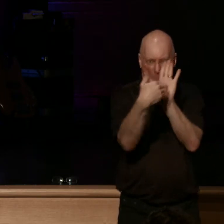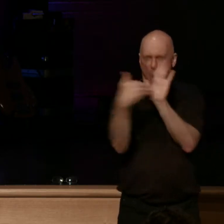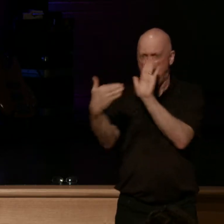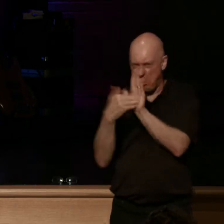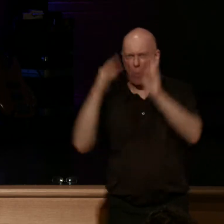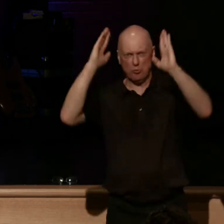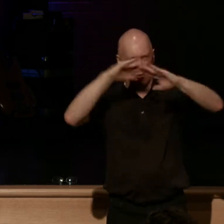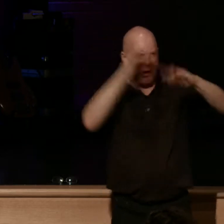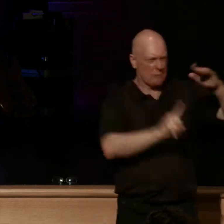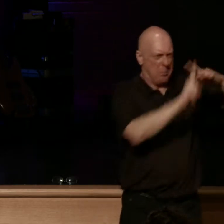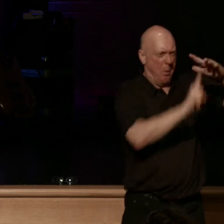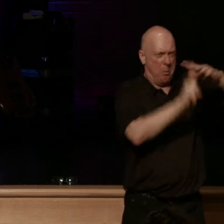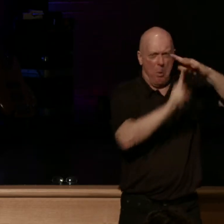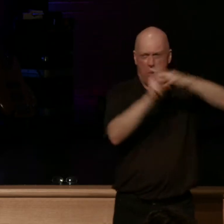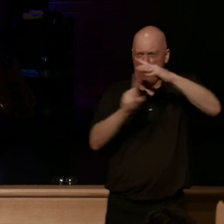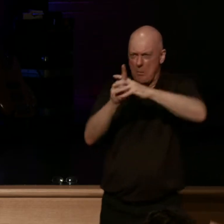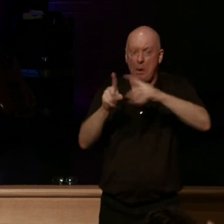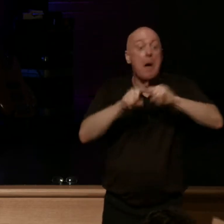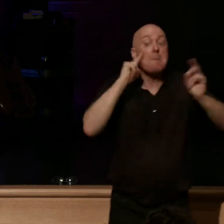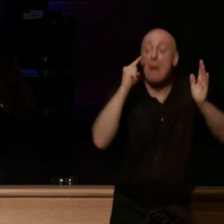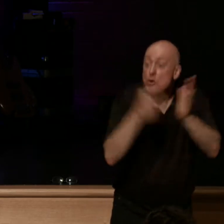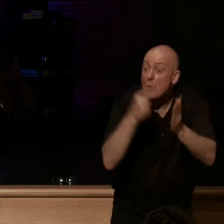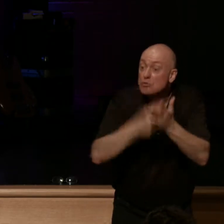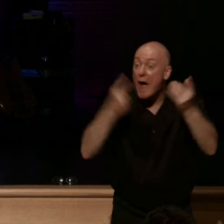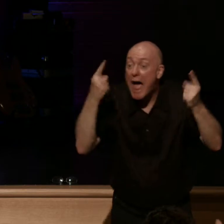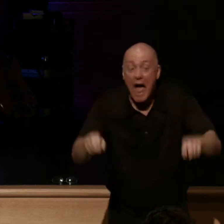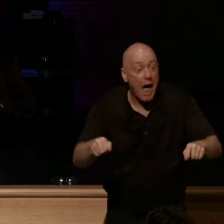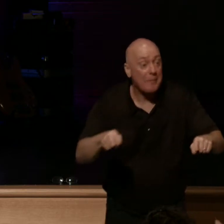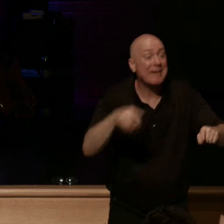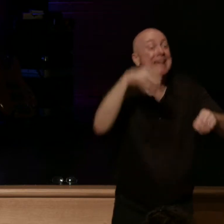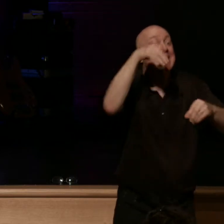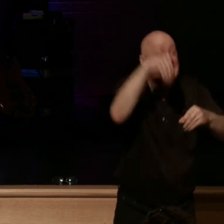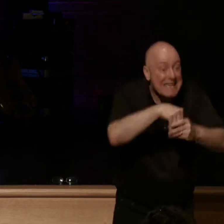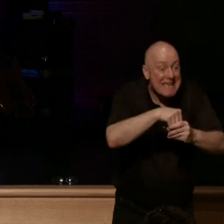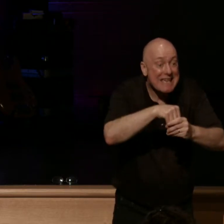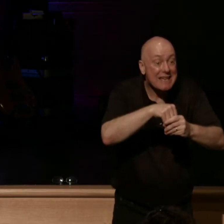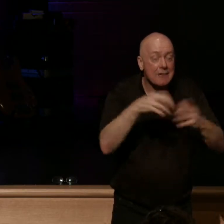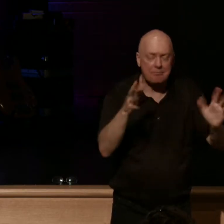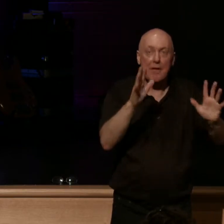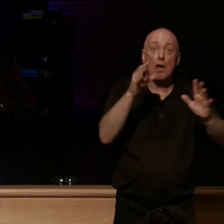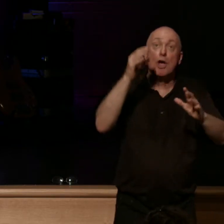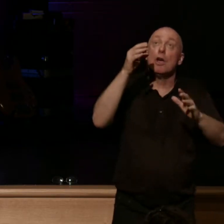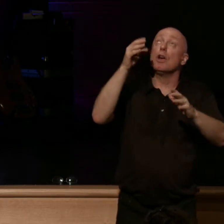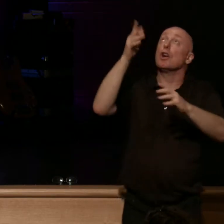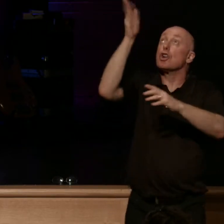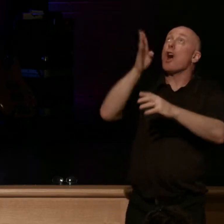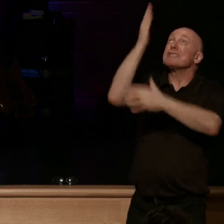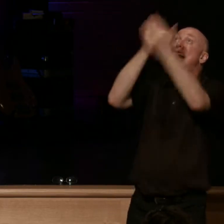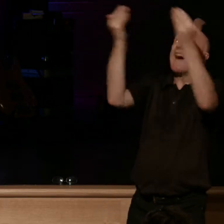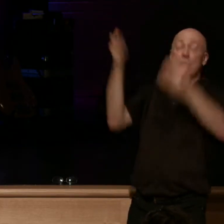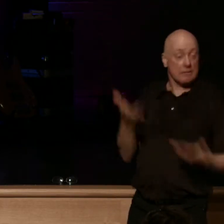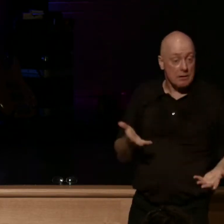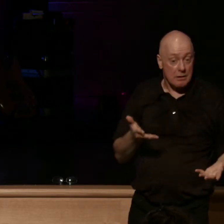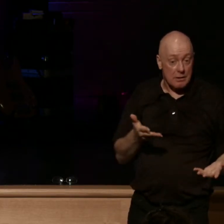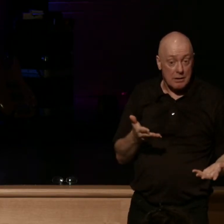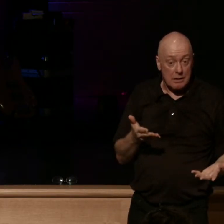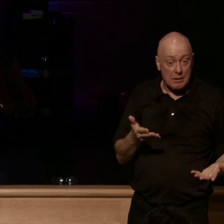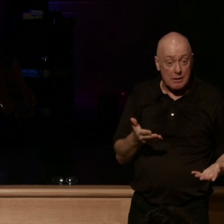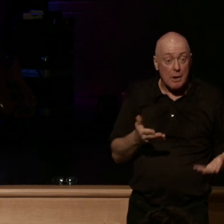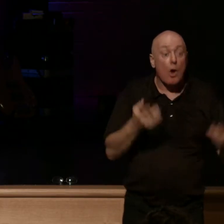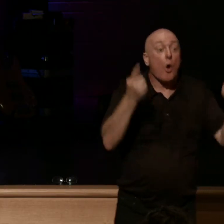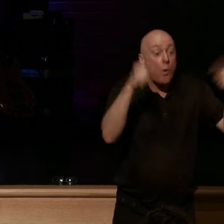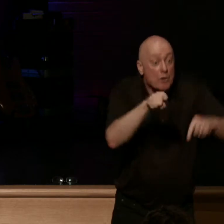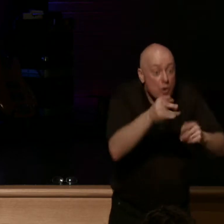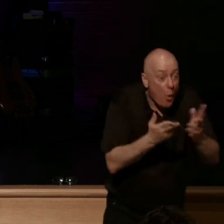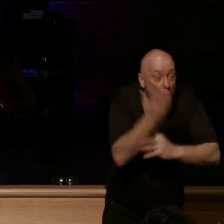Trials were often. But notice here, notice what's happening in the heavenlies. Don't you see what God's saying right here? God's saying, don't you see? In the midst